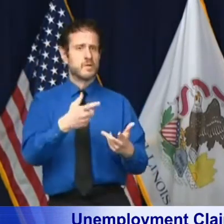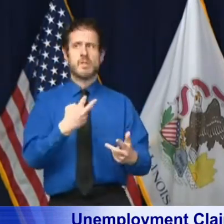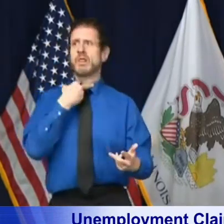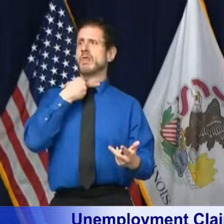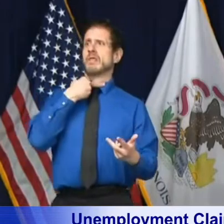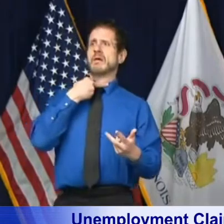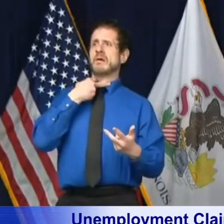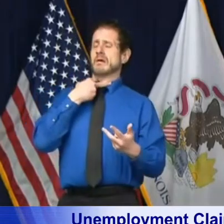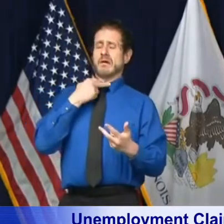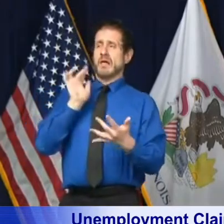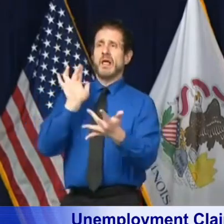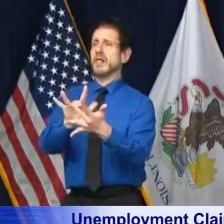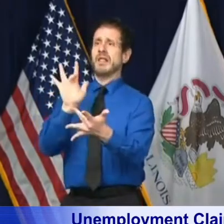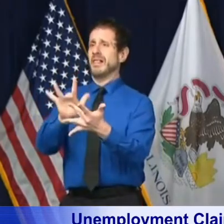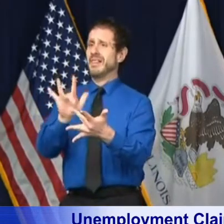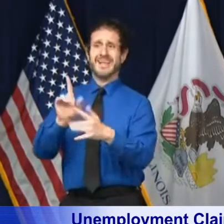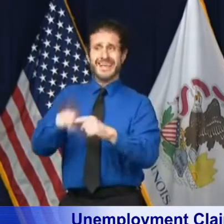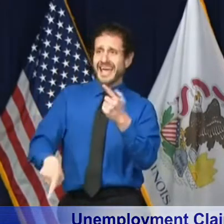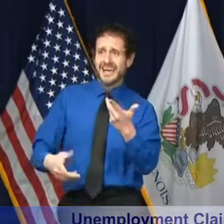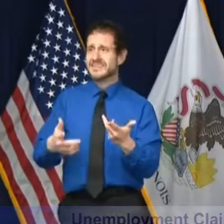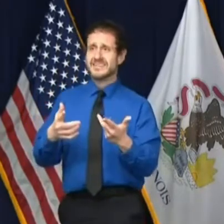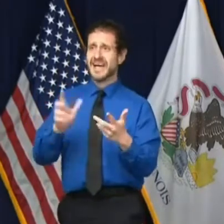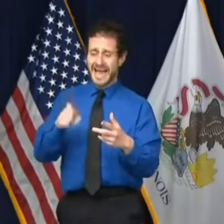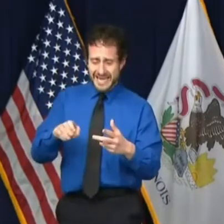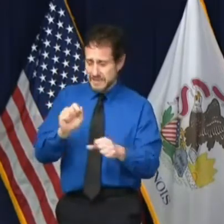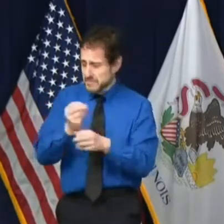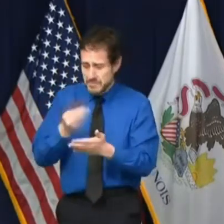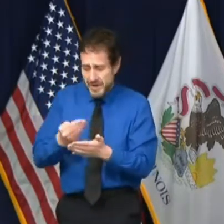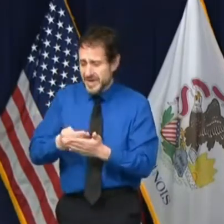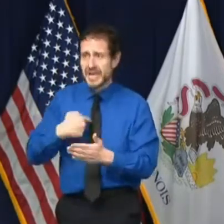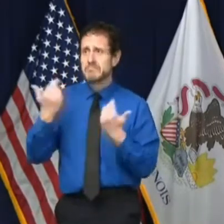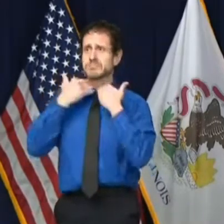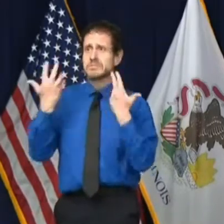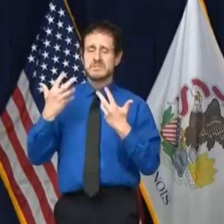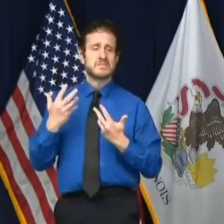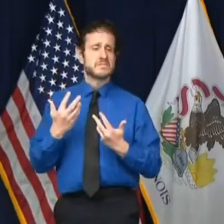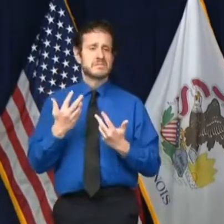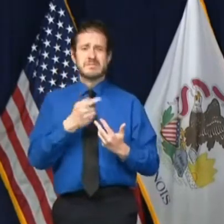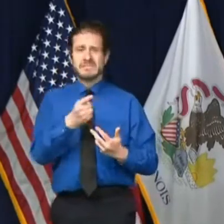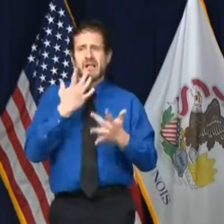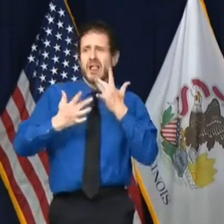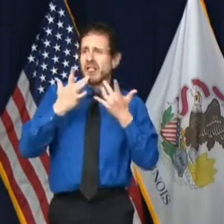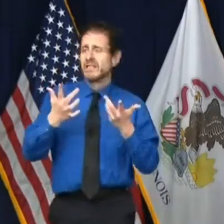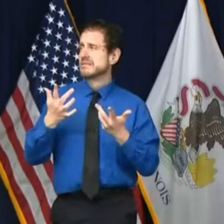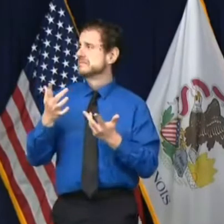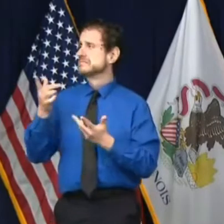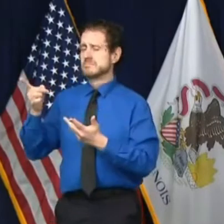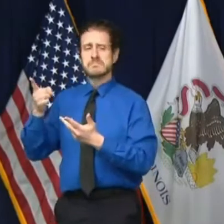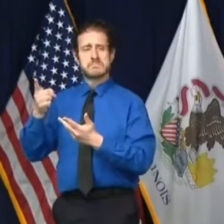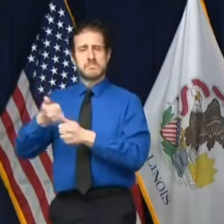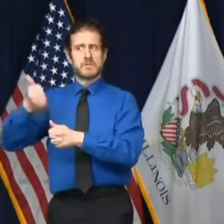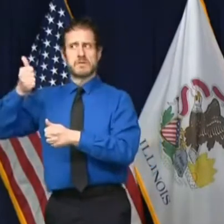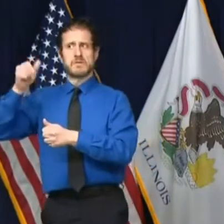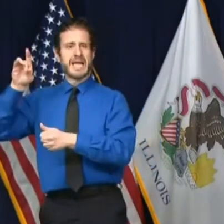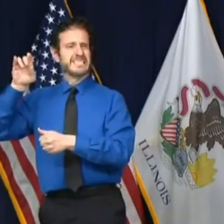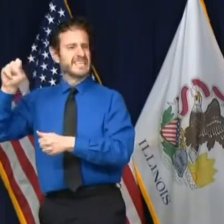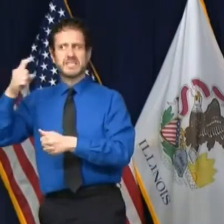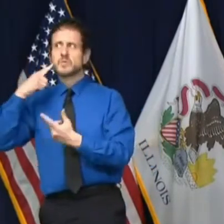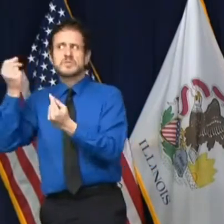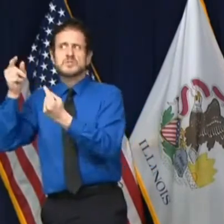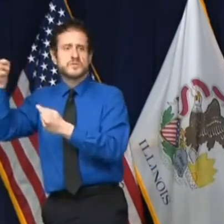are desperate? Yeah. So let me begin by saying that we obviously